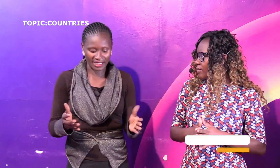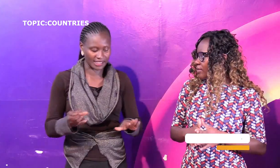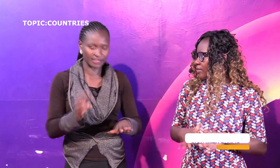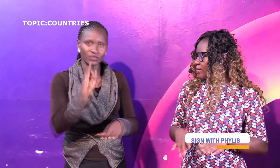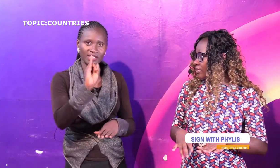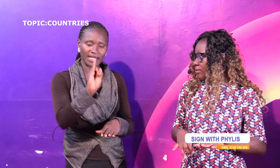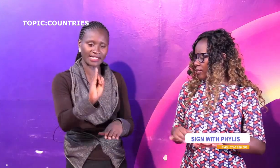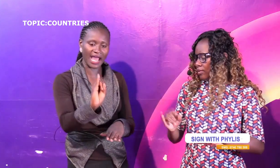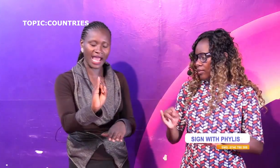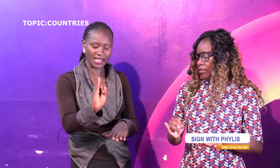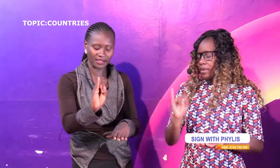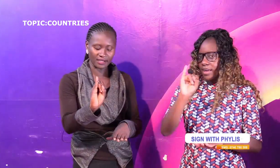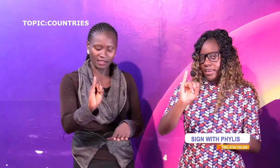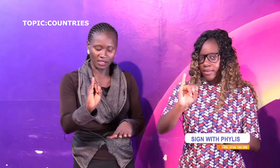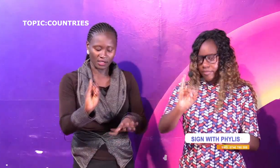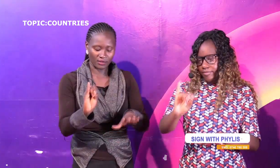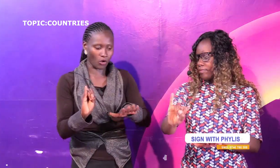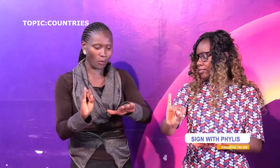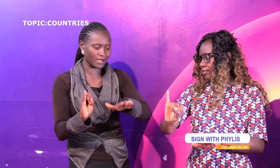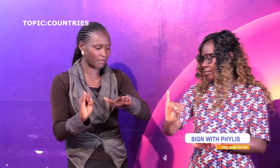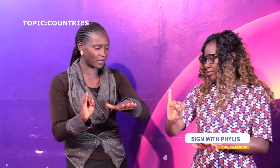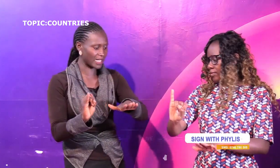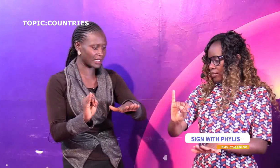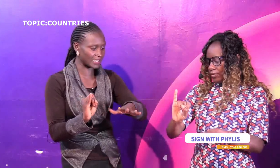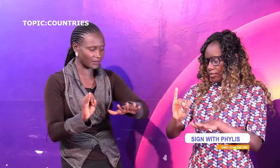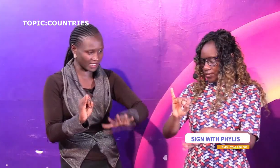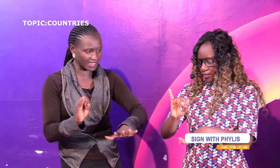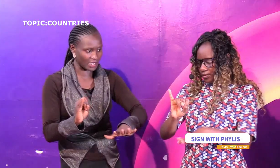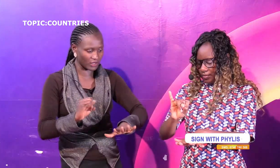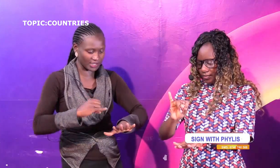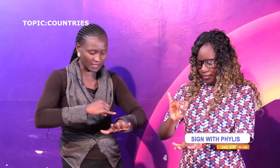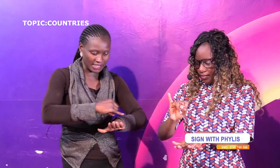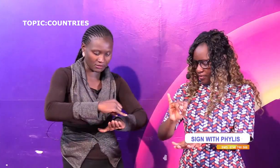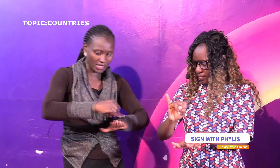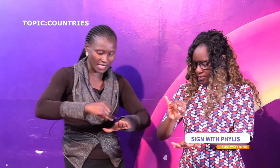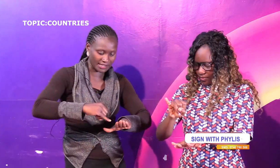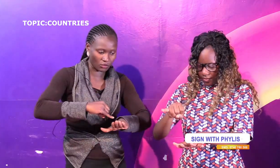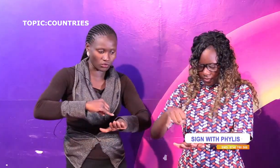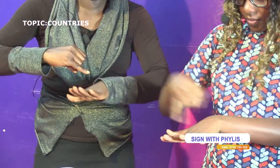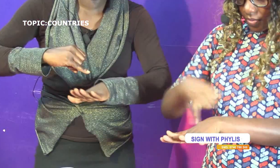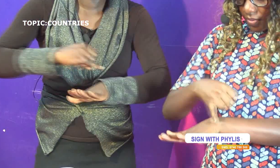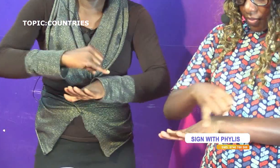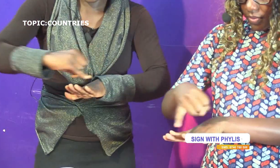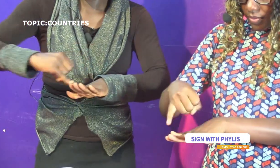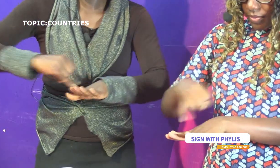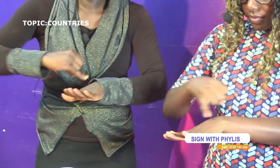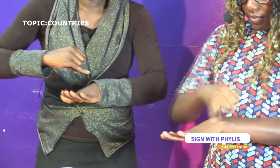Using letter I. Open palm like this, facing downwards. You're just making a circle. You draw island.